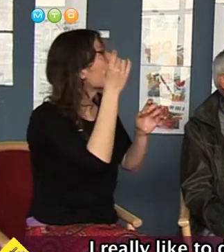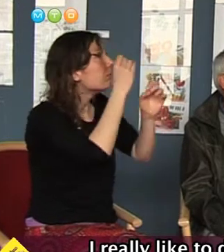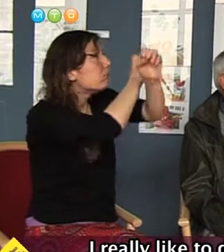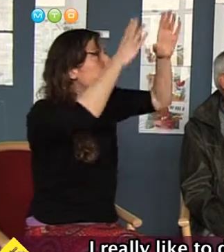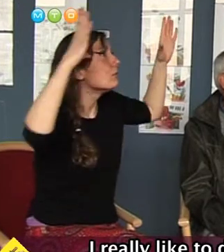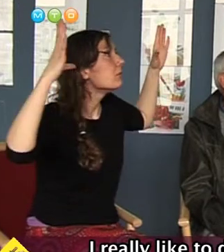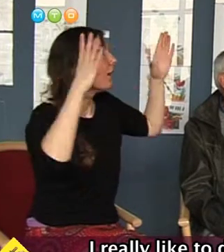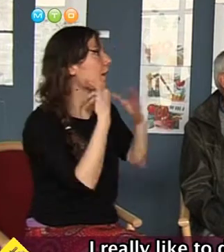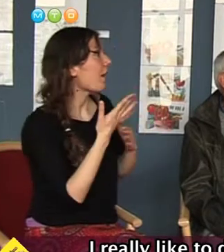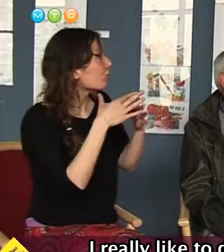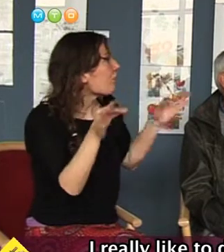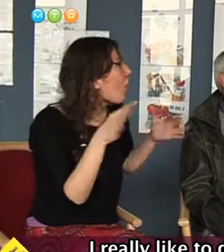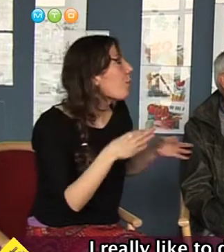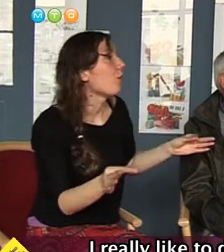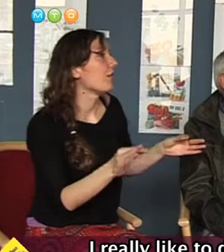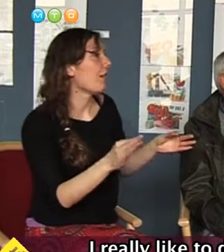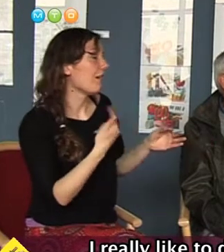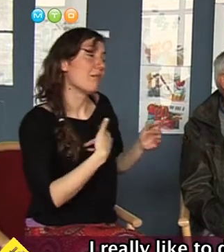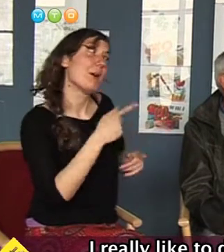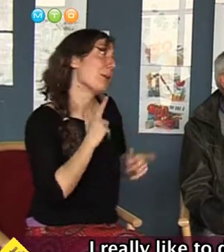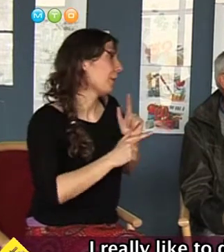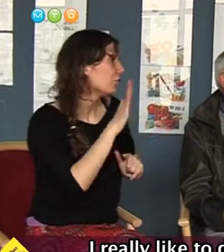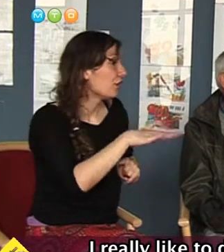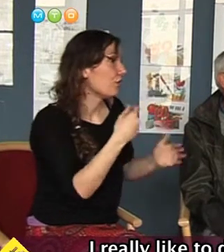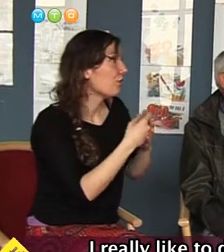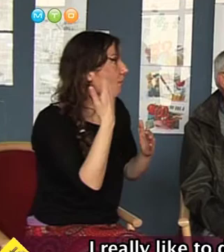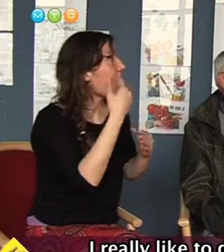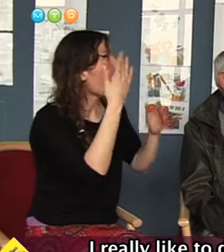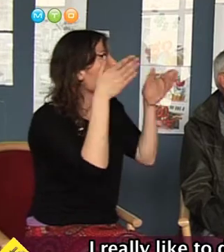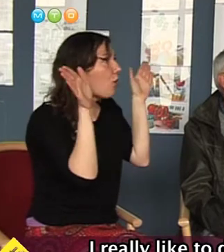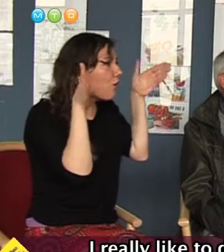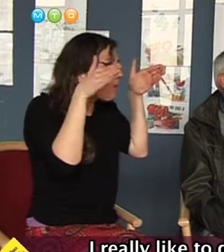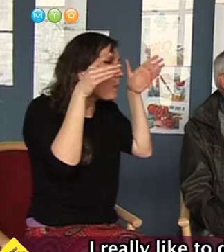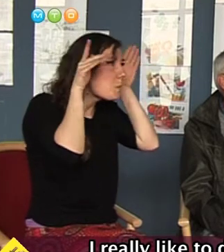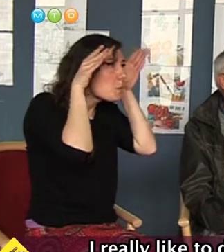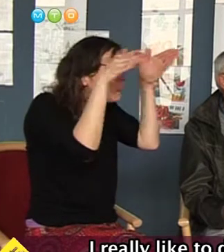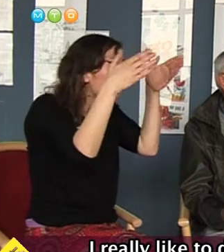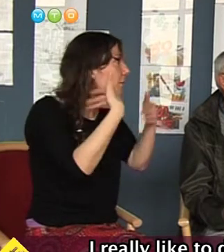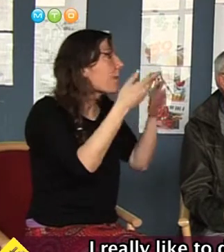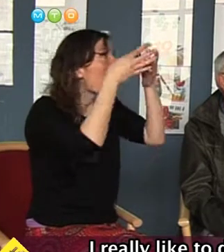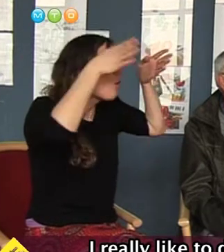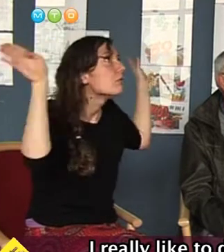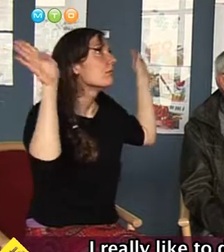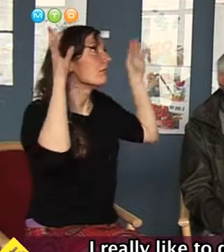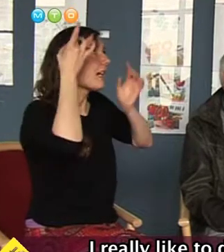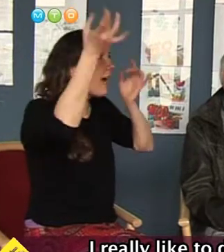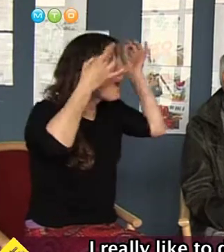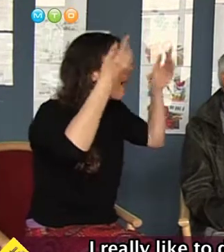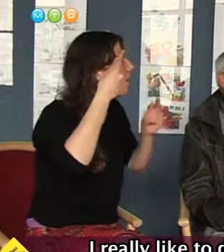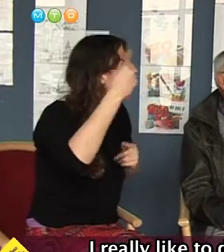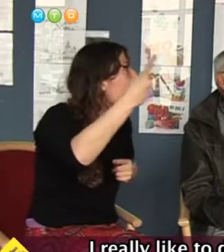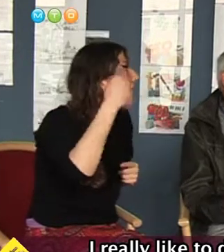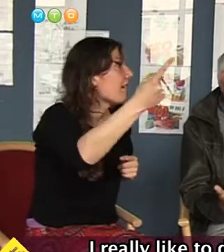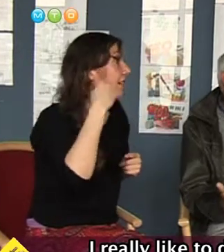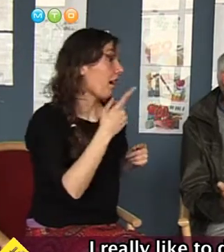do that. And that's what I really like about children. So I like playing with children. I like playing with my